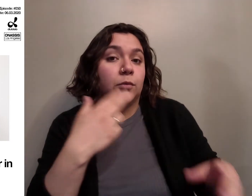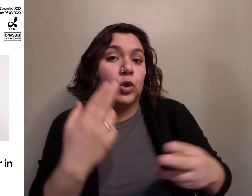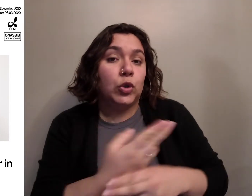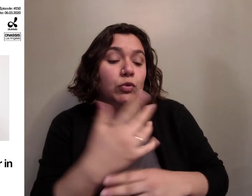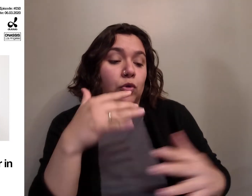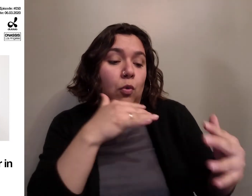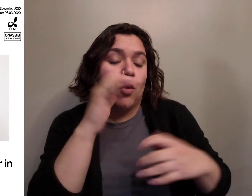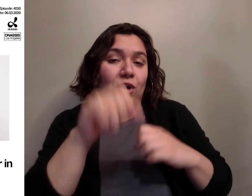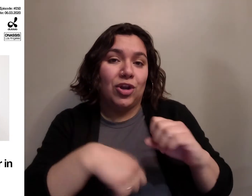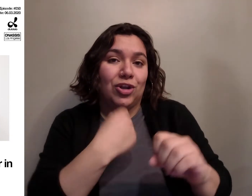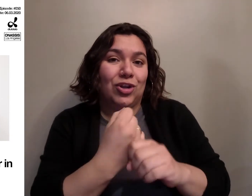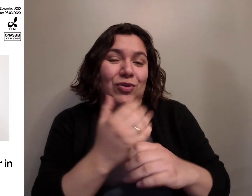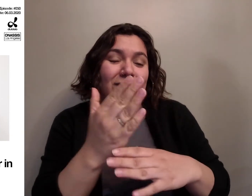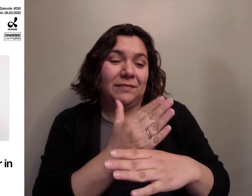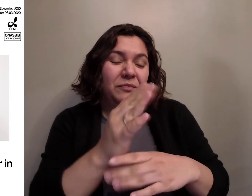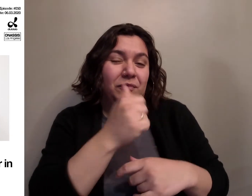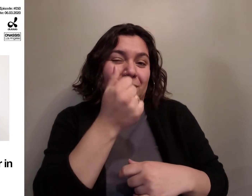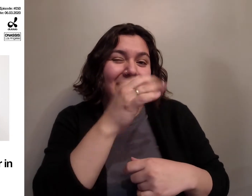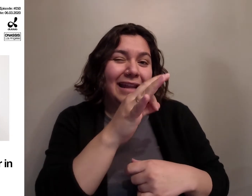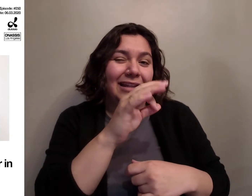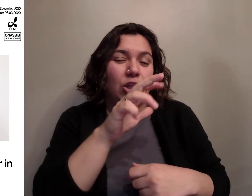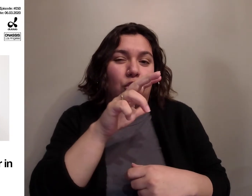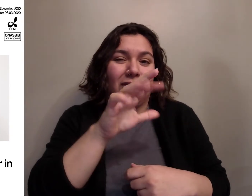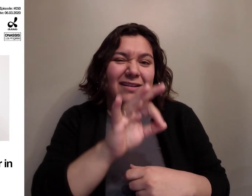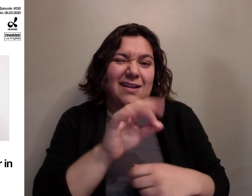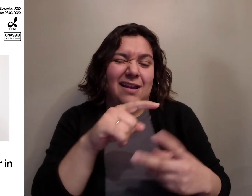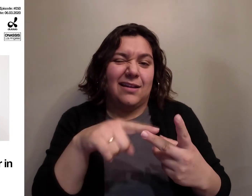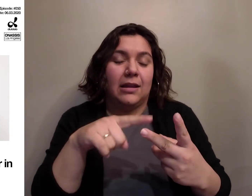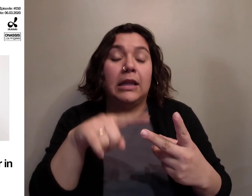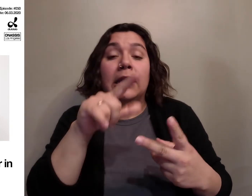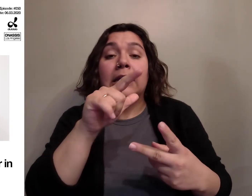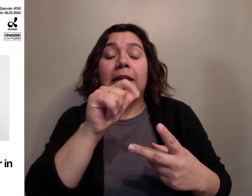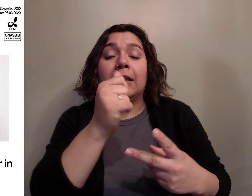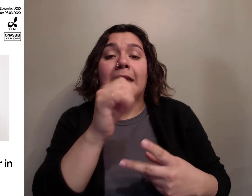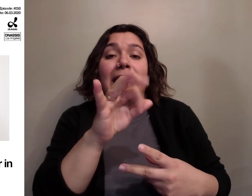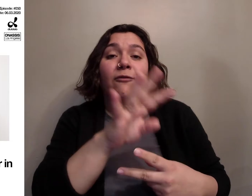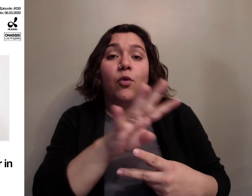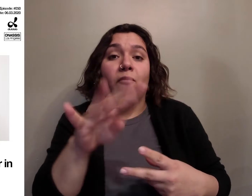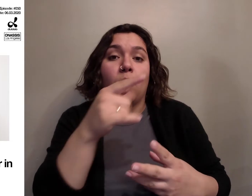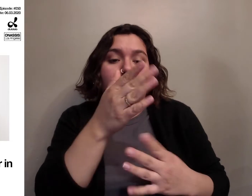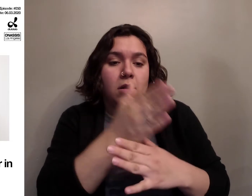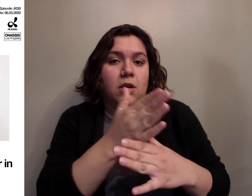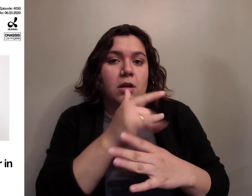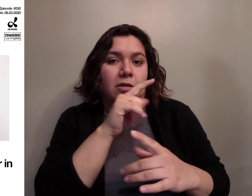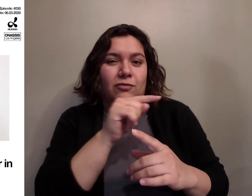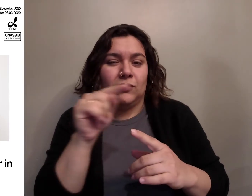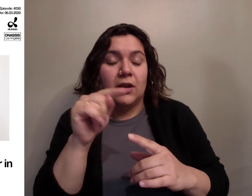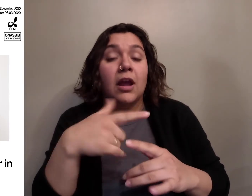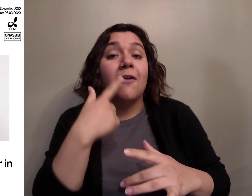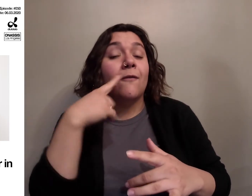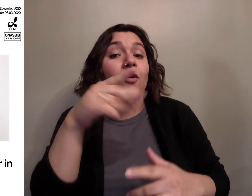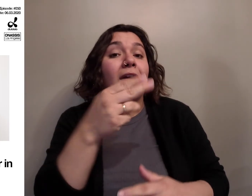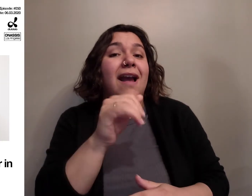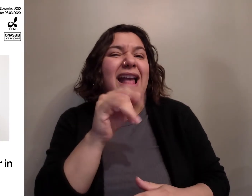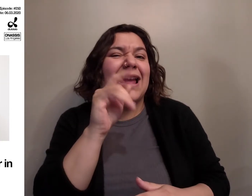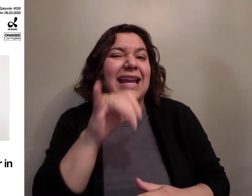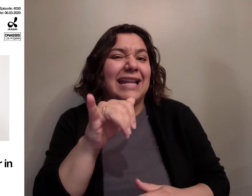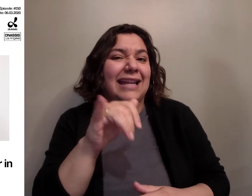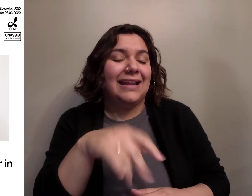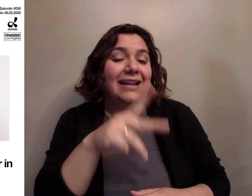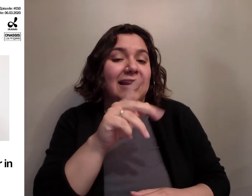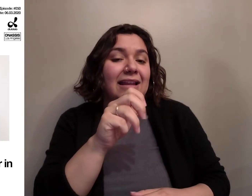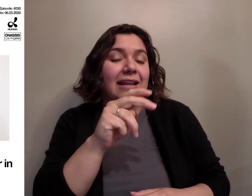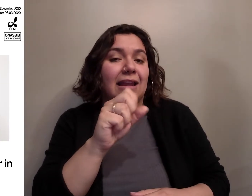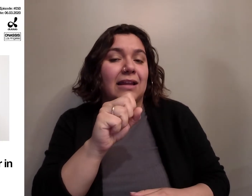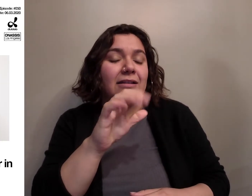but my parents spent the war years between 1939 and 1944 in Haiti,